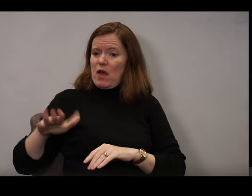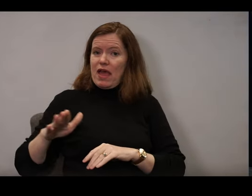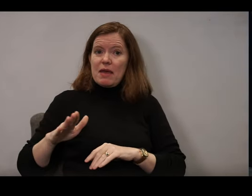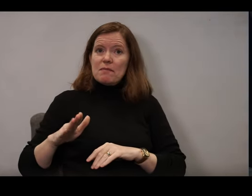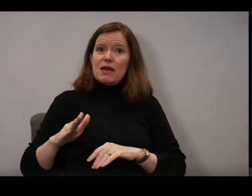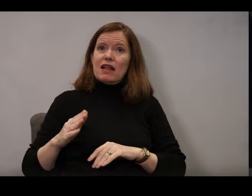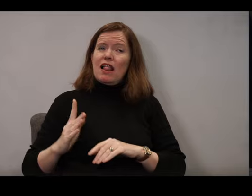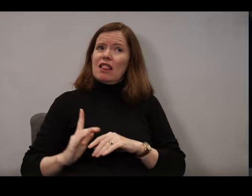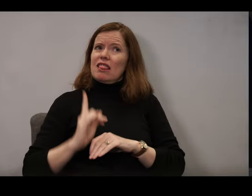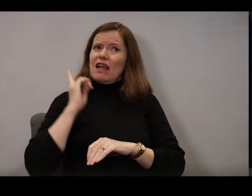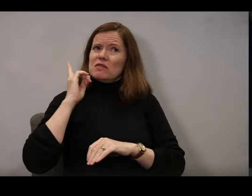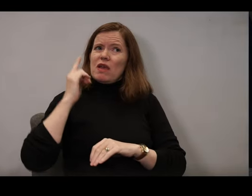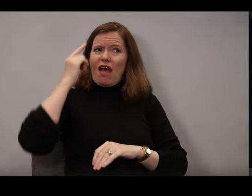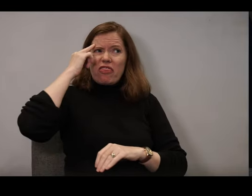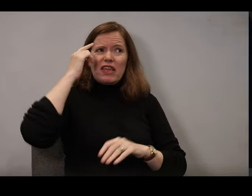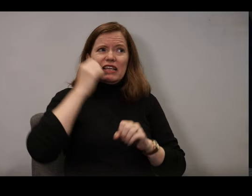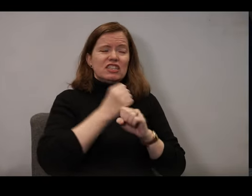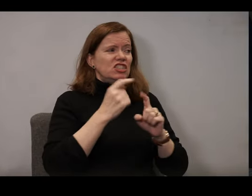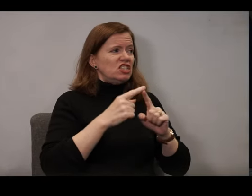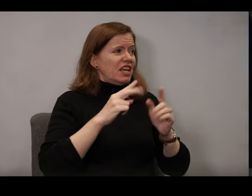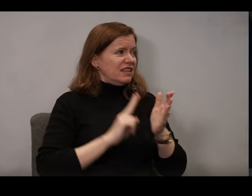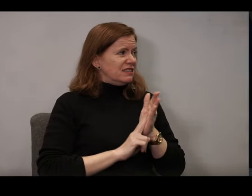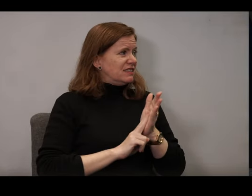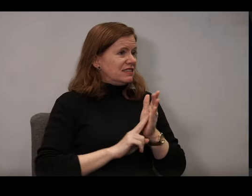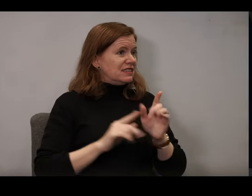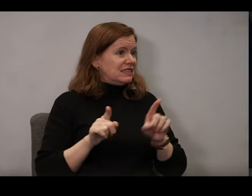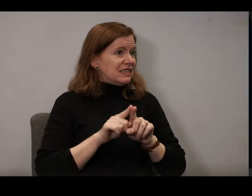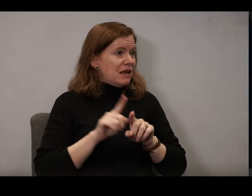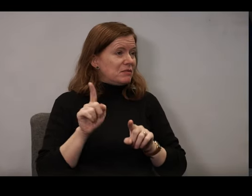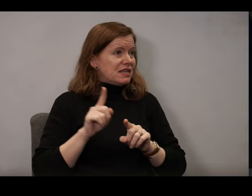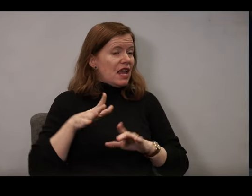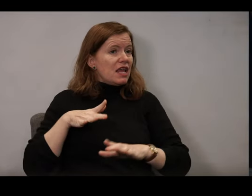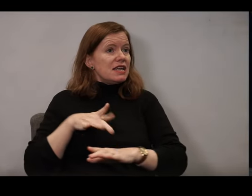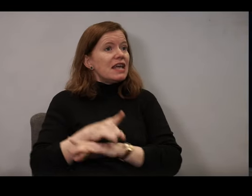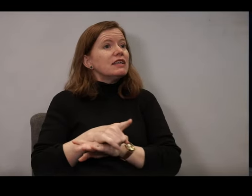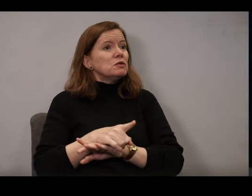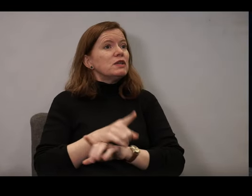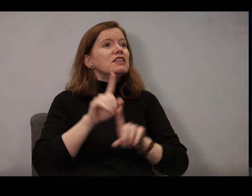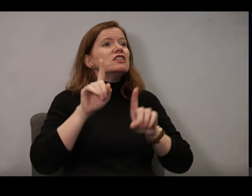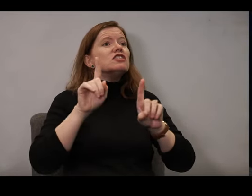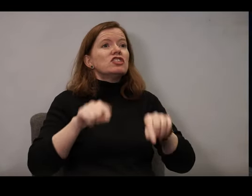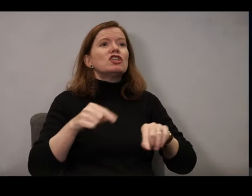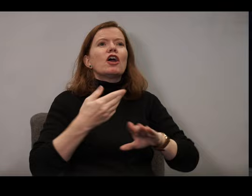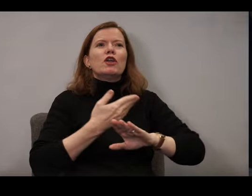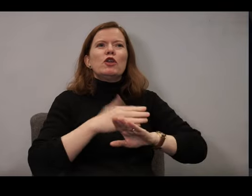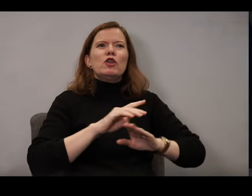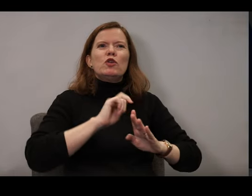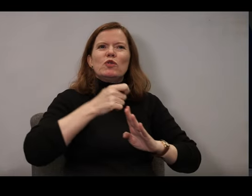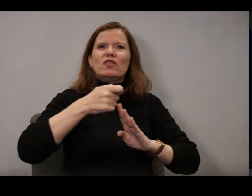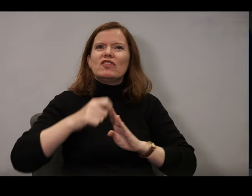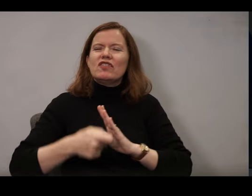Genesis last week. We're doing the same today. And next week, we'll start our new series,